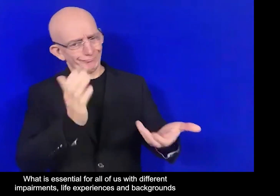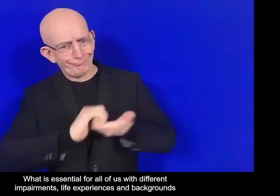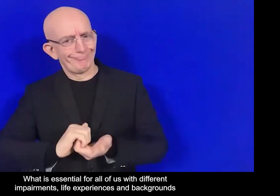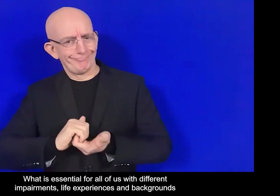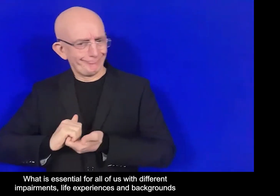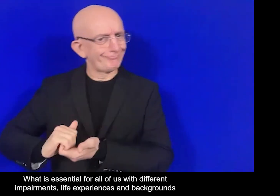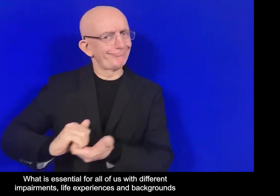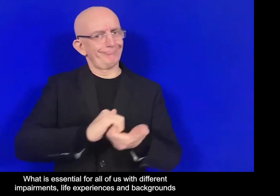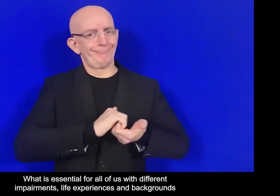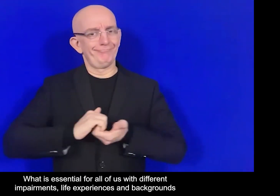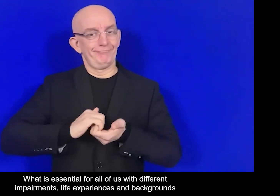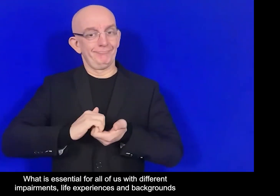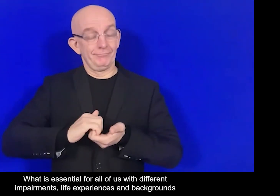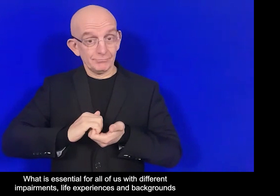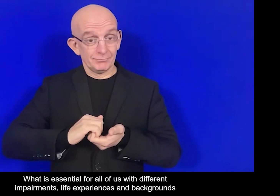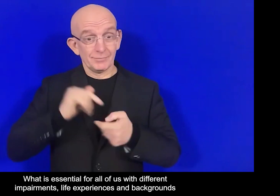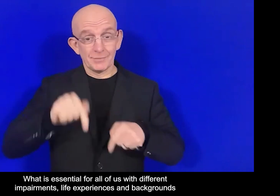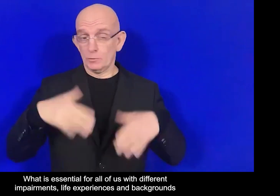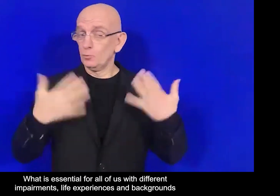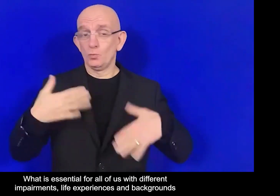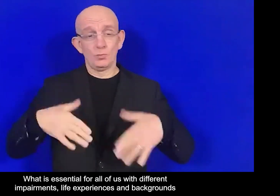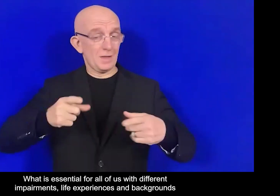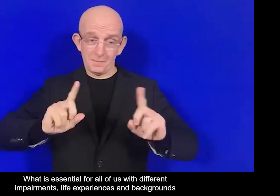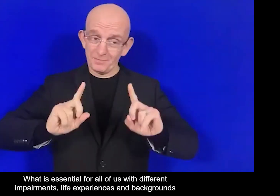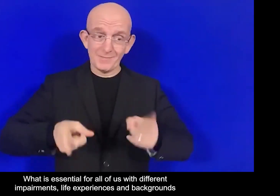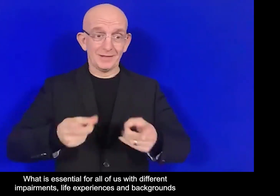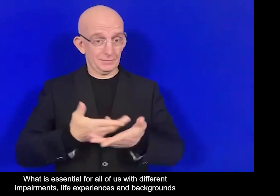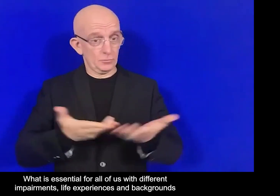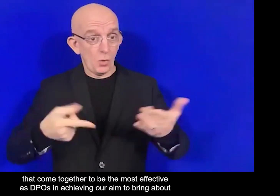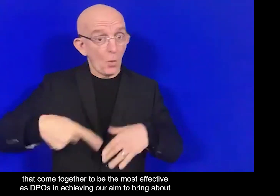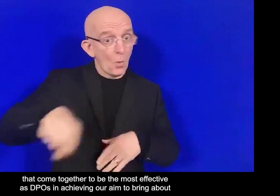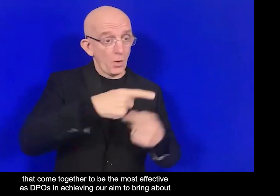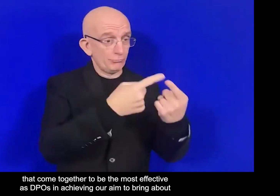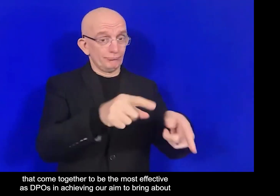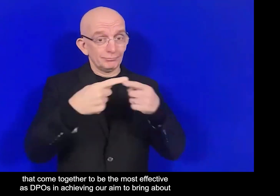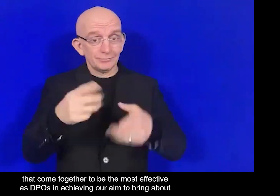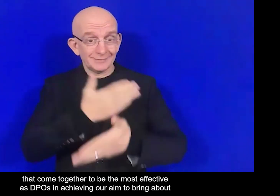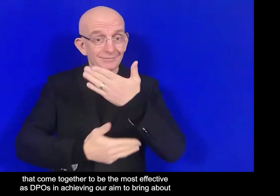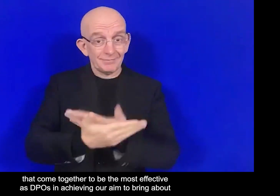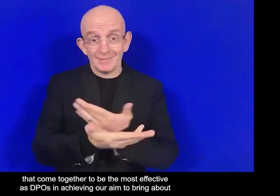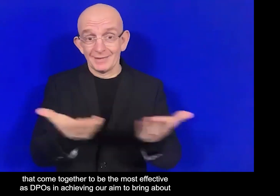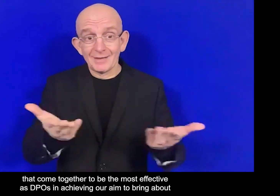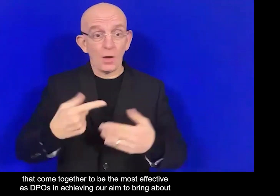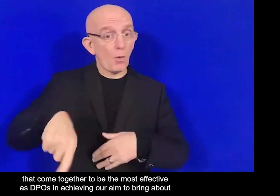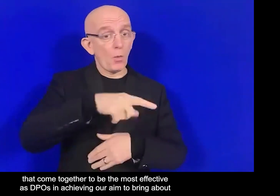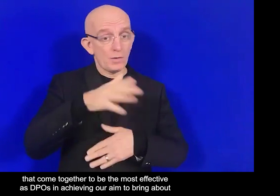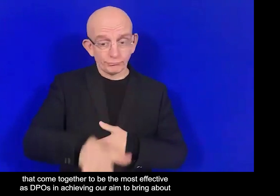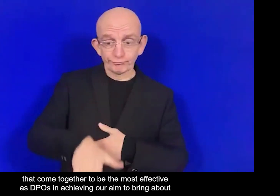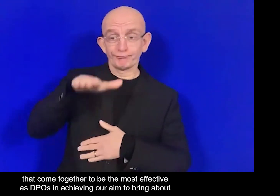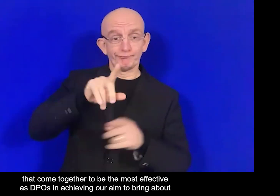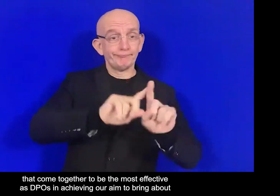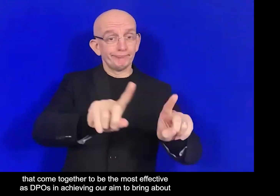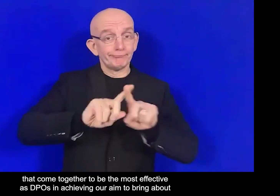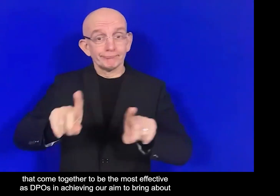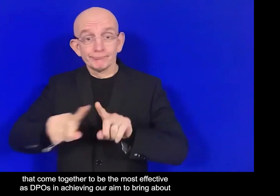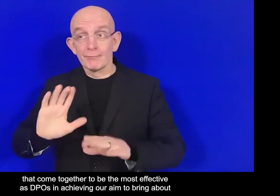impairments? Life, experiences and background to come together to be the most